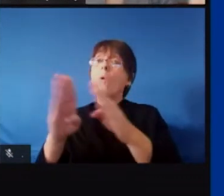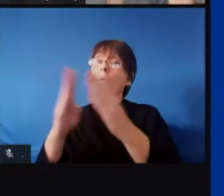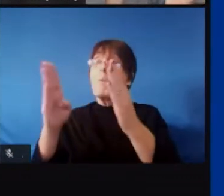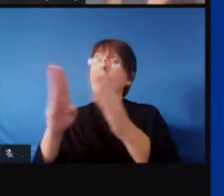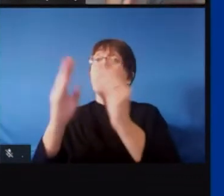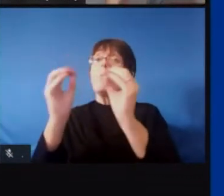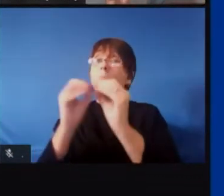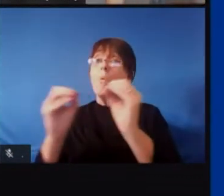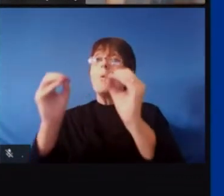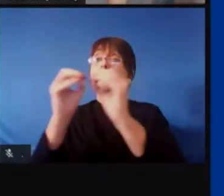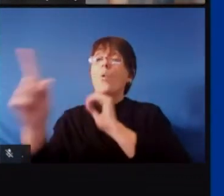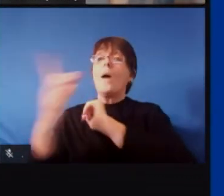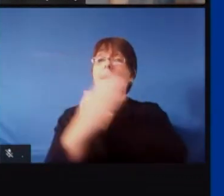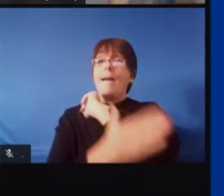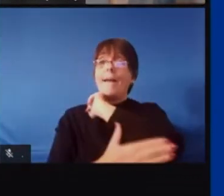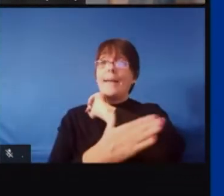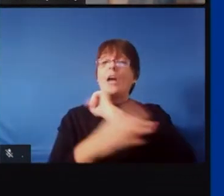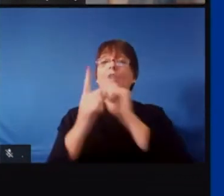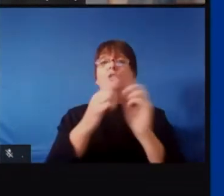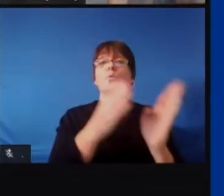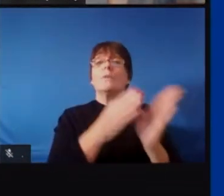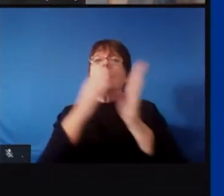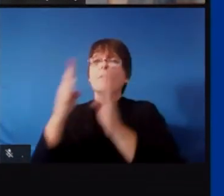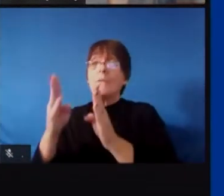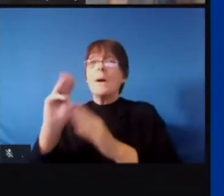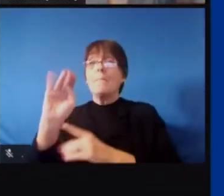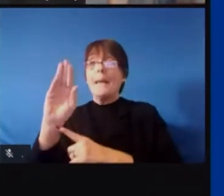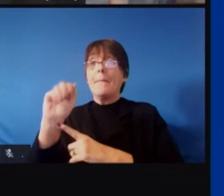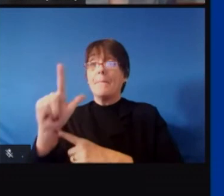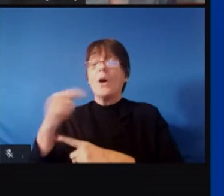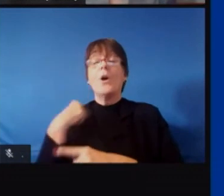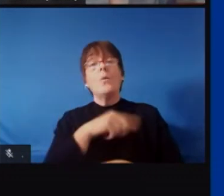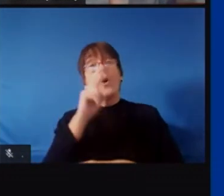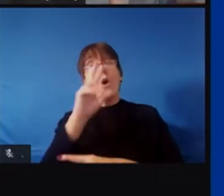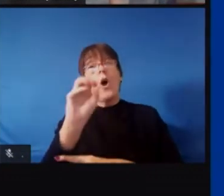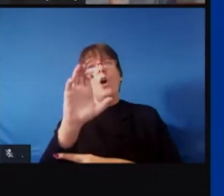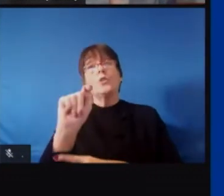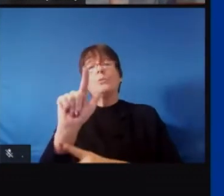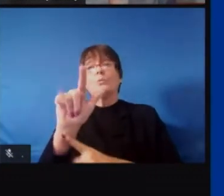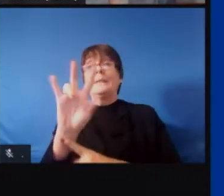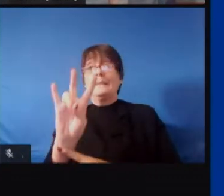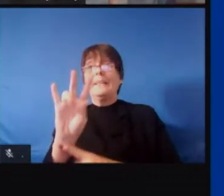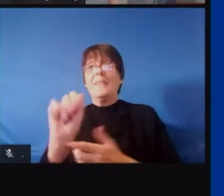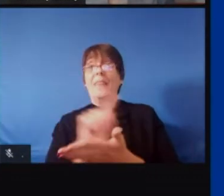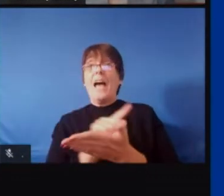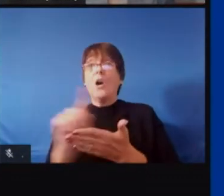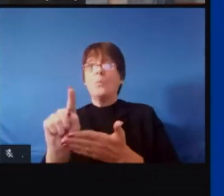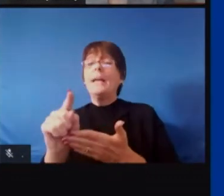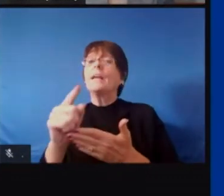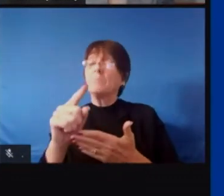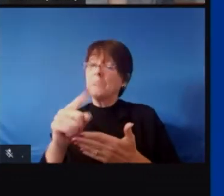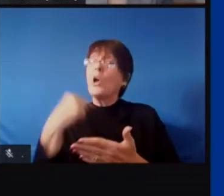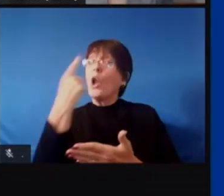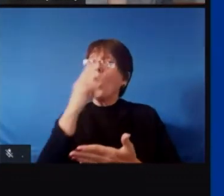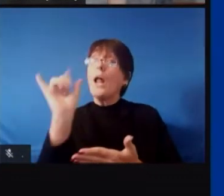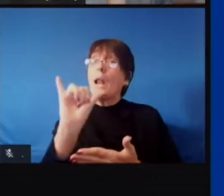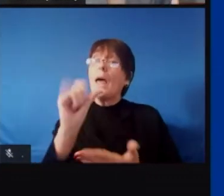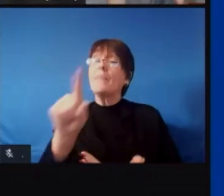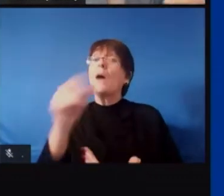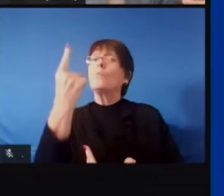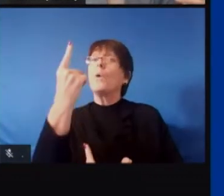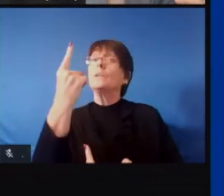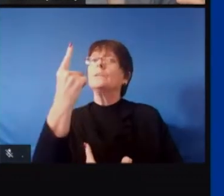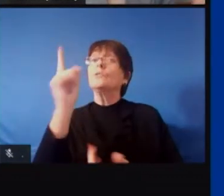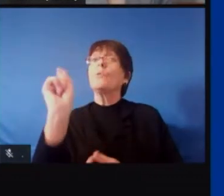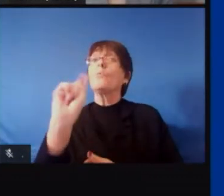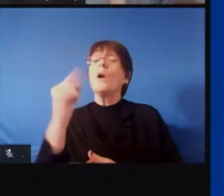and more counties towards the right, towards the minimal. We look at October 27th, the week of that week, and it looks there like that was probably